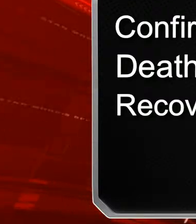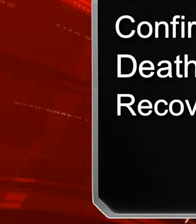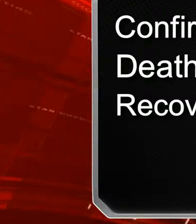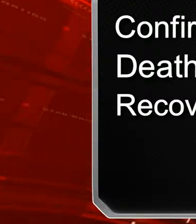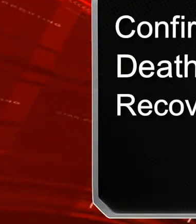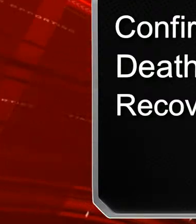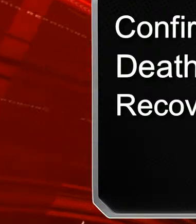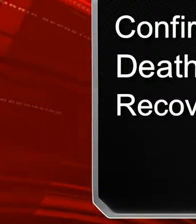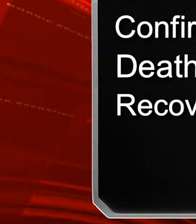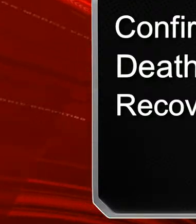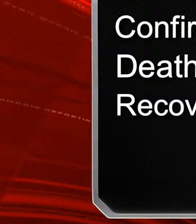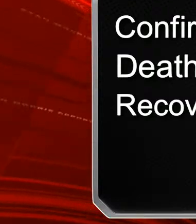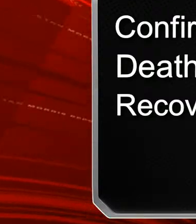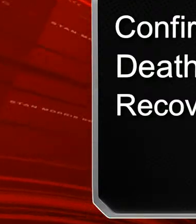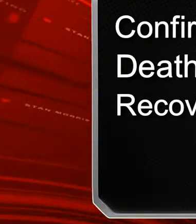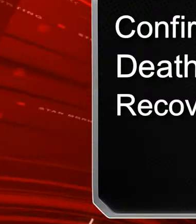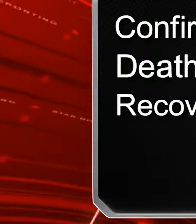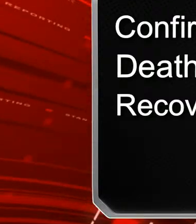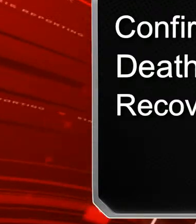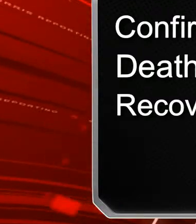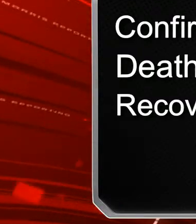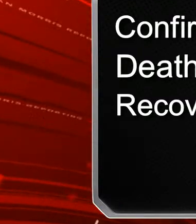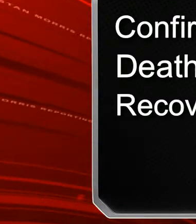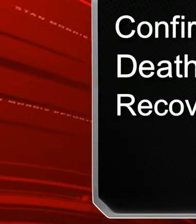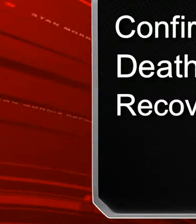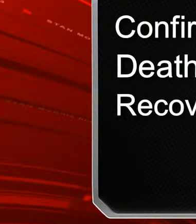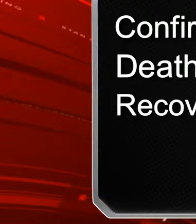have died. Actually, just about 126,000.